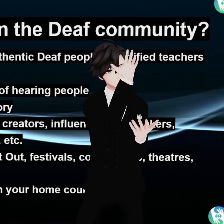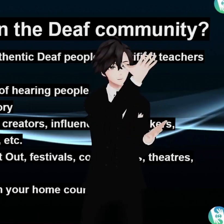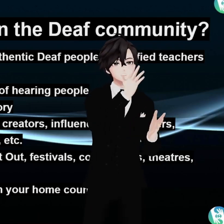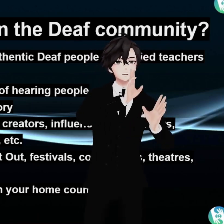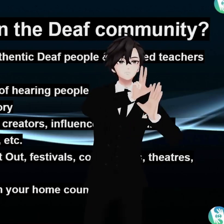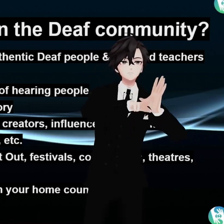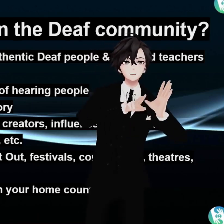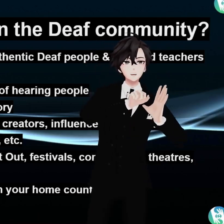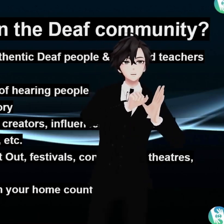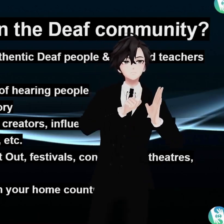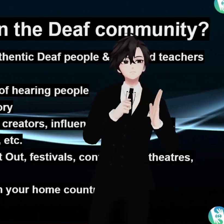informative videos